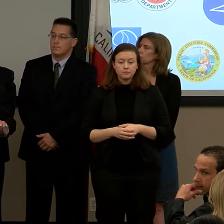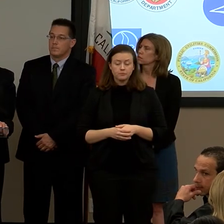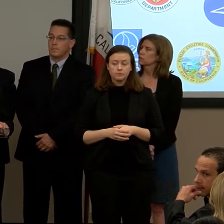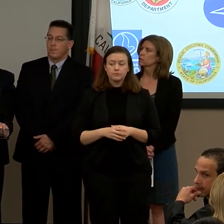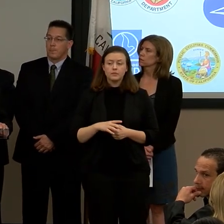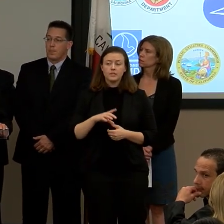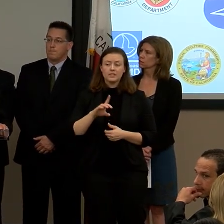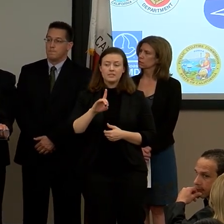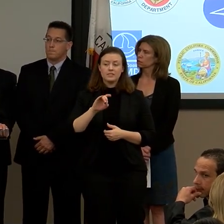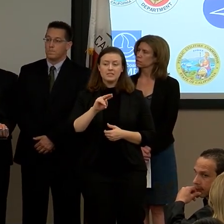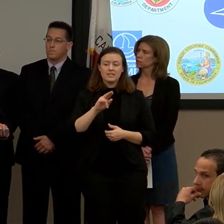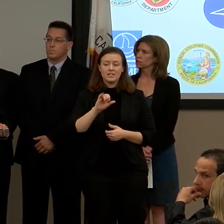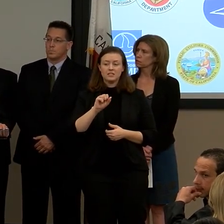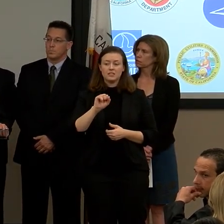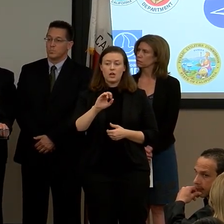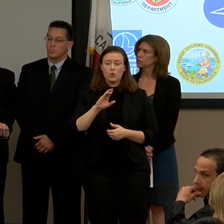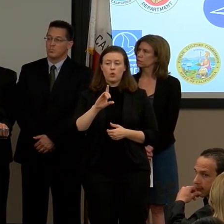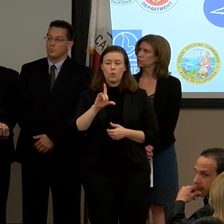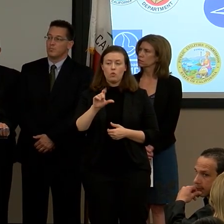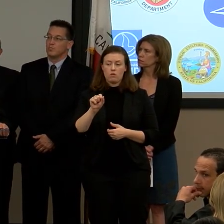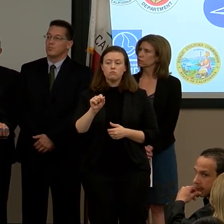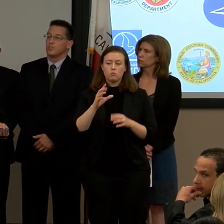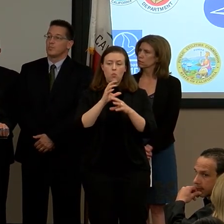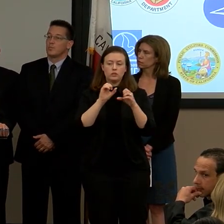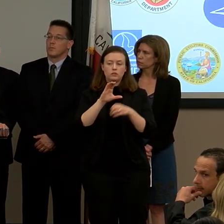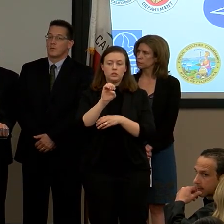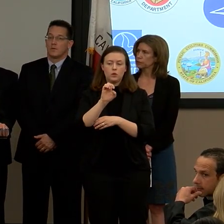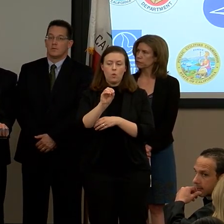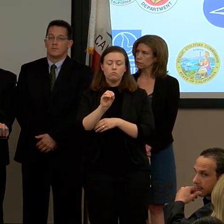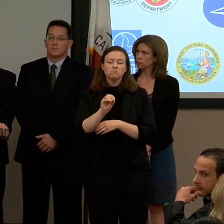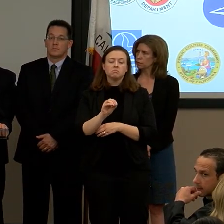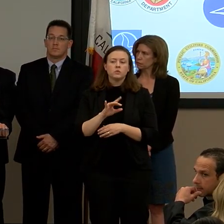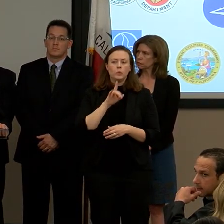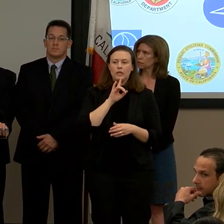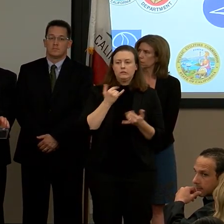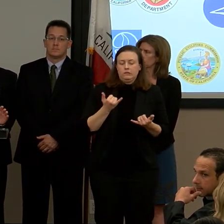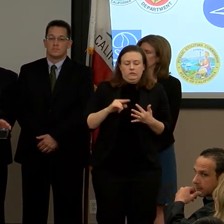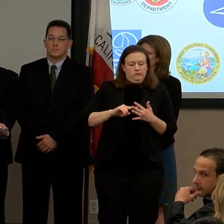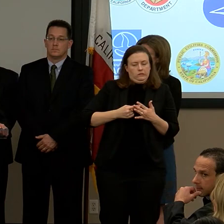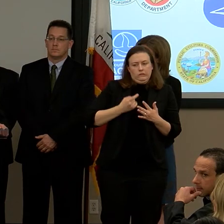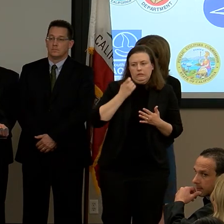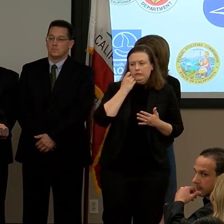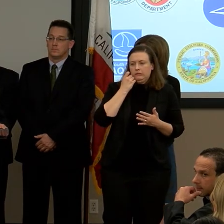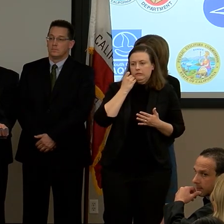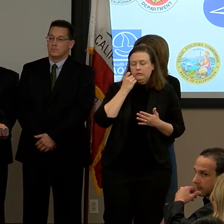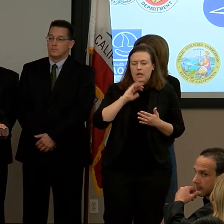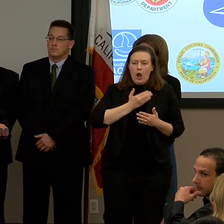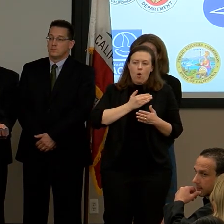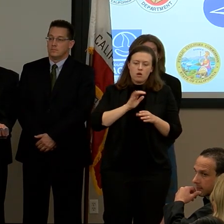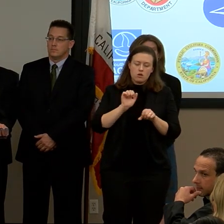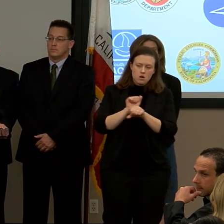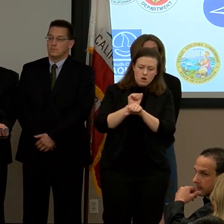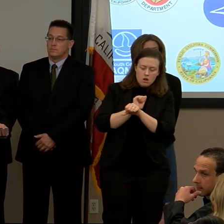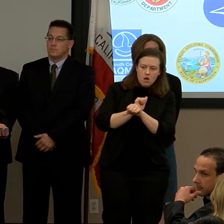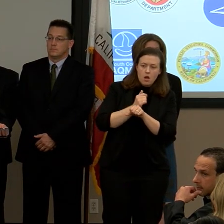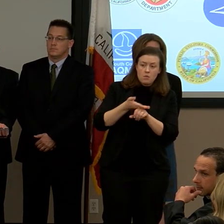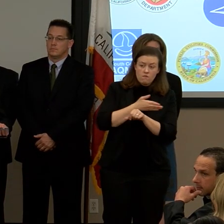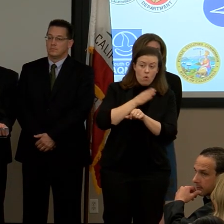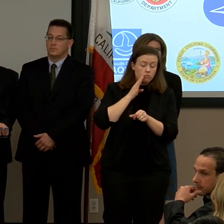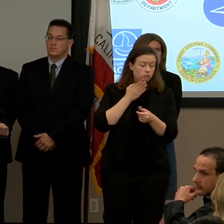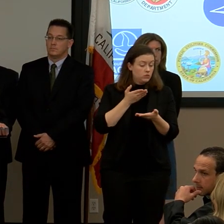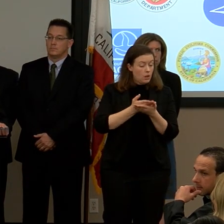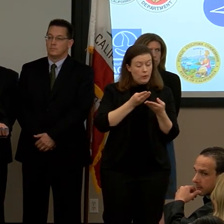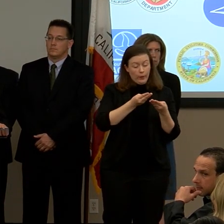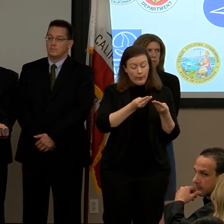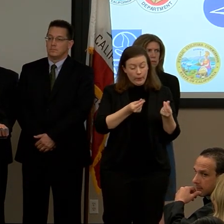Dennis Ariola, the president and CEO of SoCalGas. We're just in the beginning stages. Obviously, all of our efforts were focused on stopping the